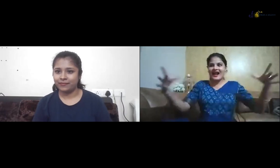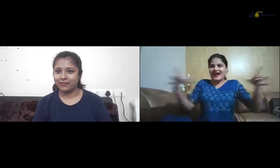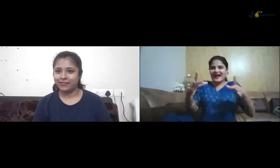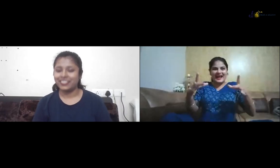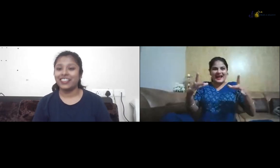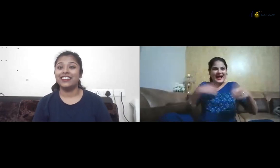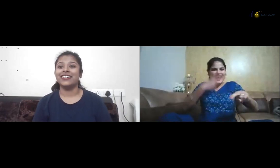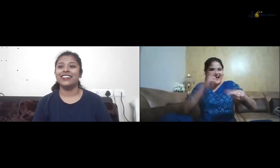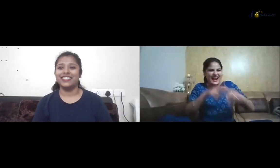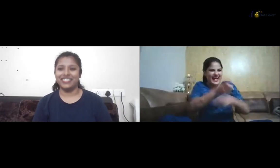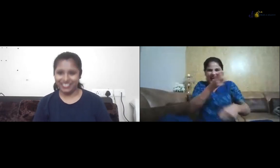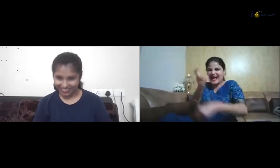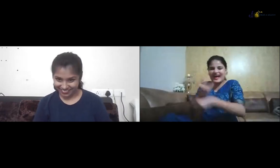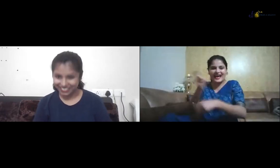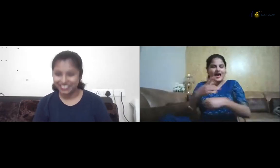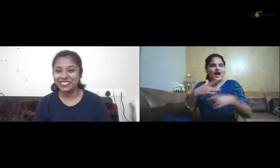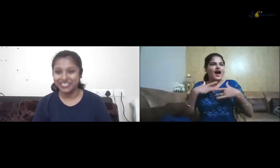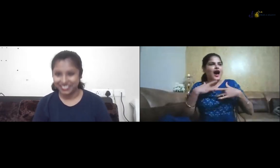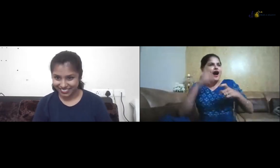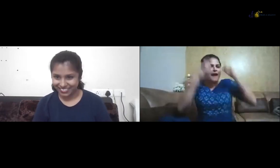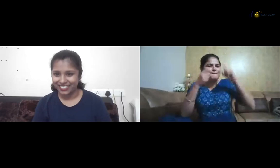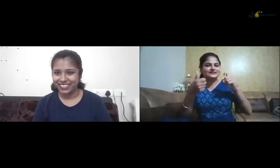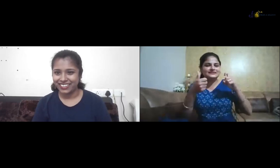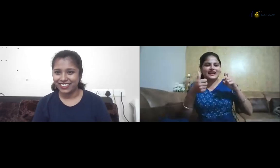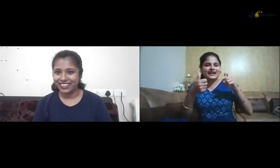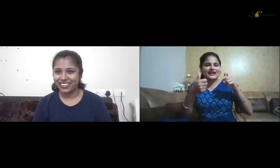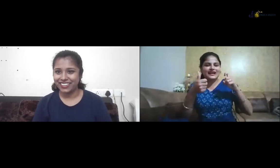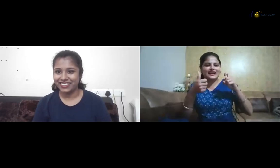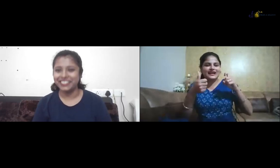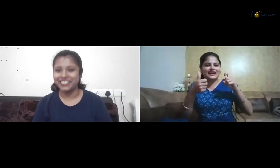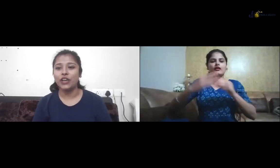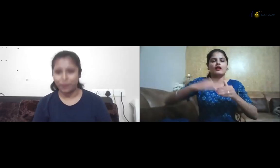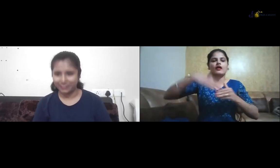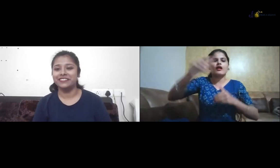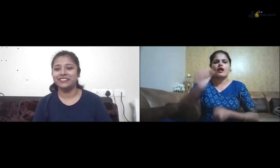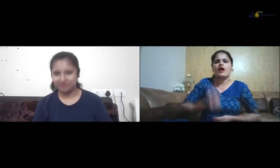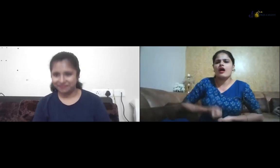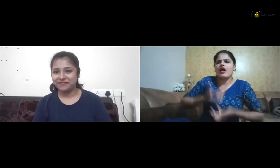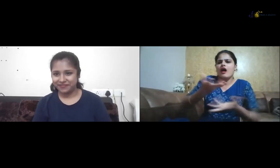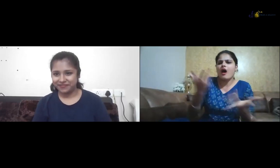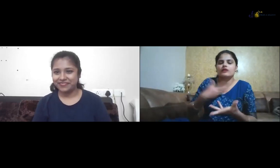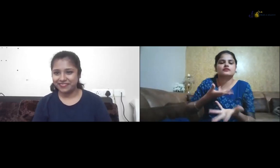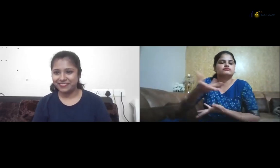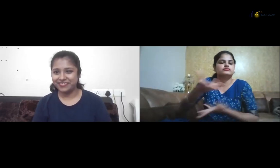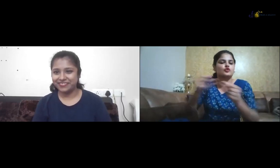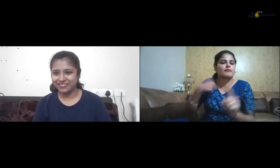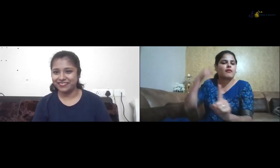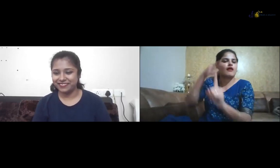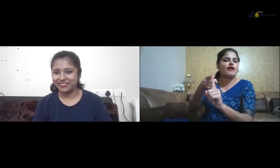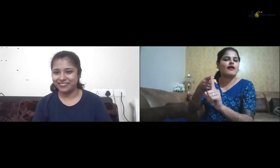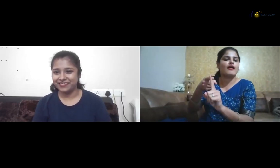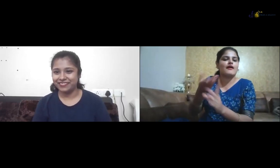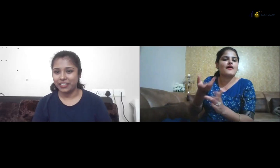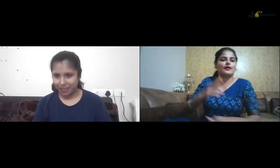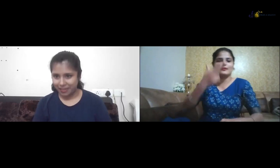will try to talk with them in a funny manner. That's why they feel more connected and they